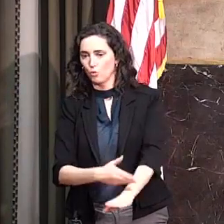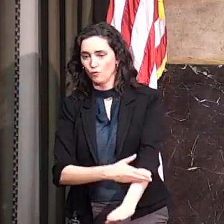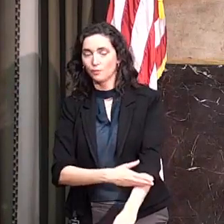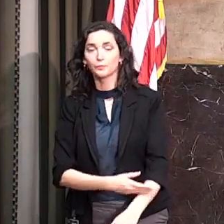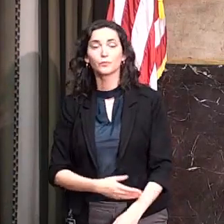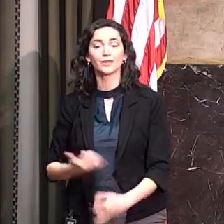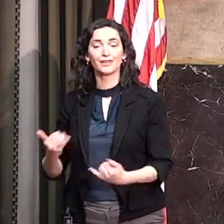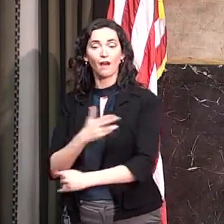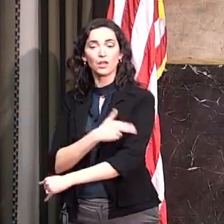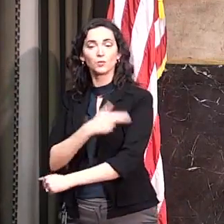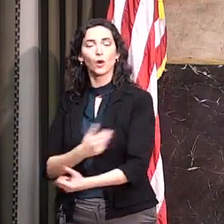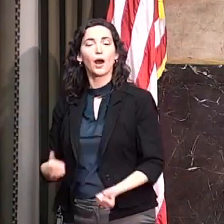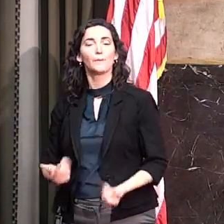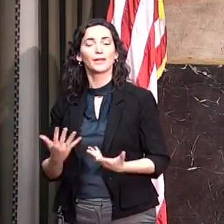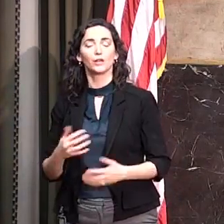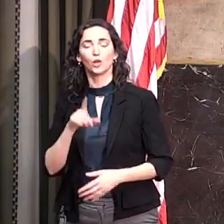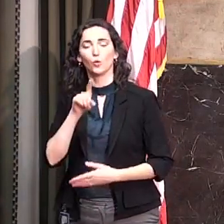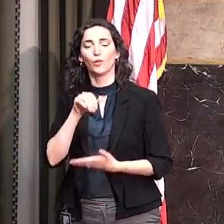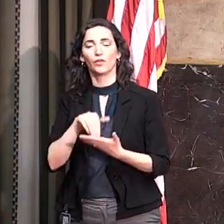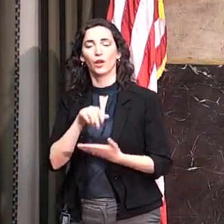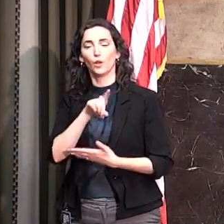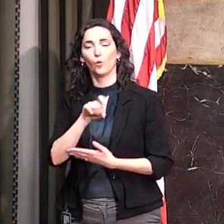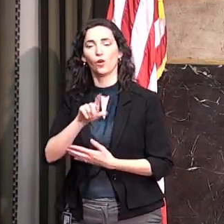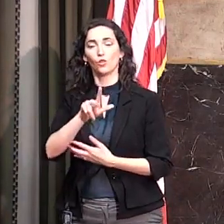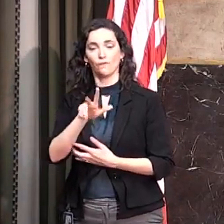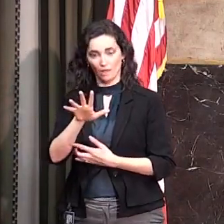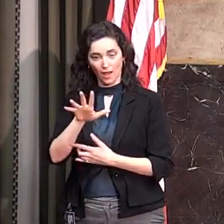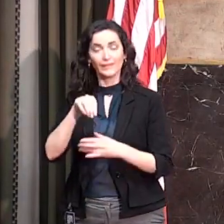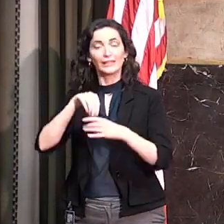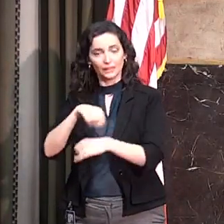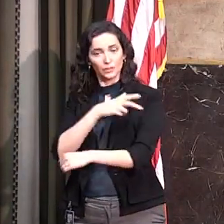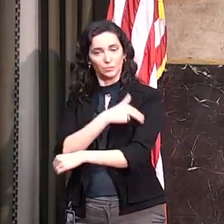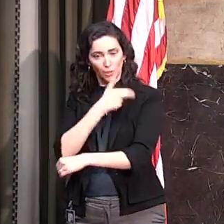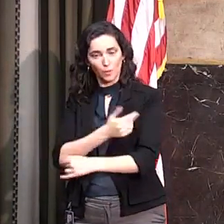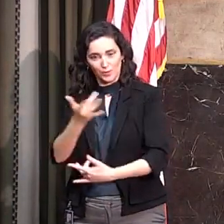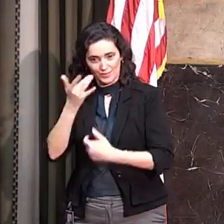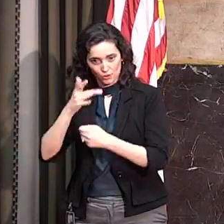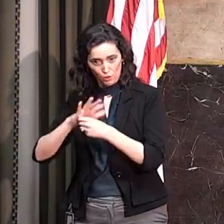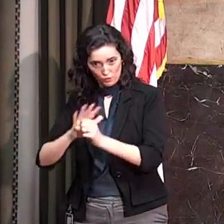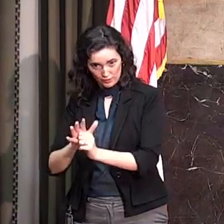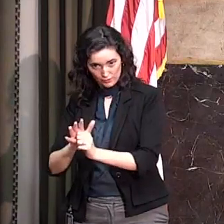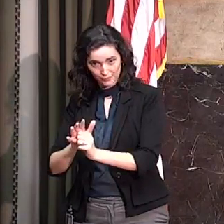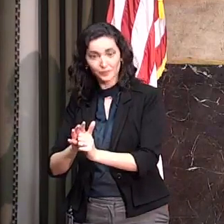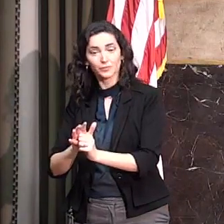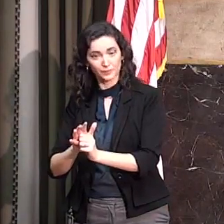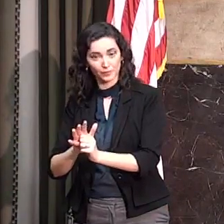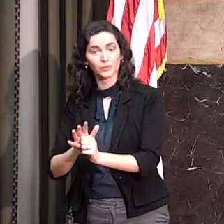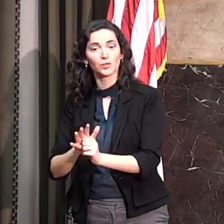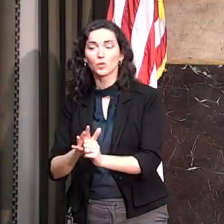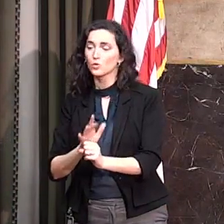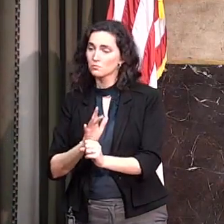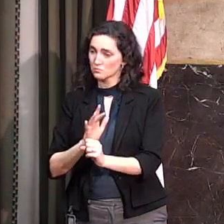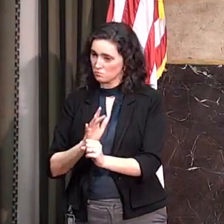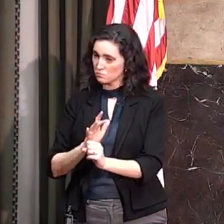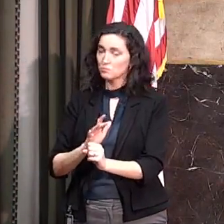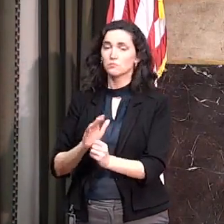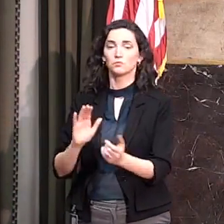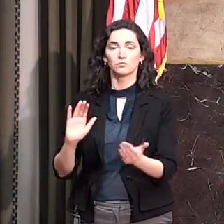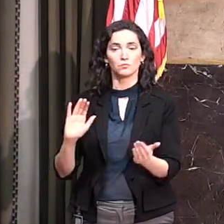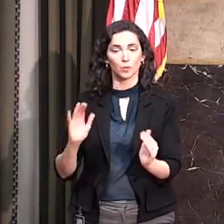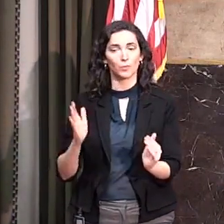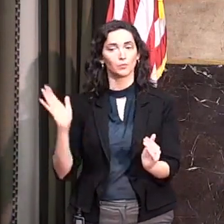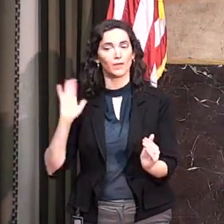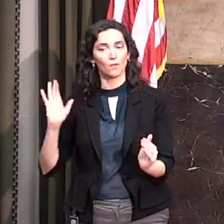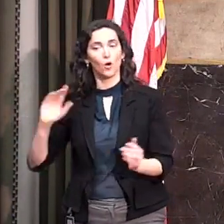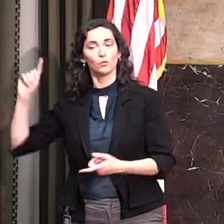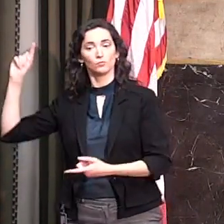reporting 1,135 patients in the hospital with COVID-19. That is a good drop. It's been